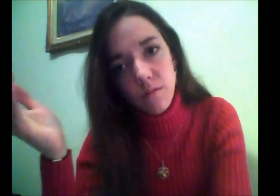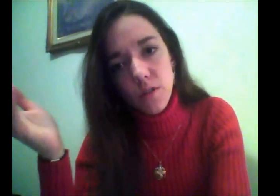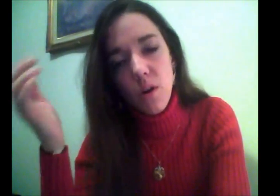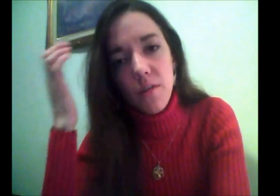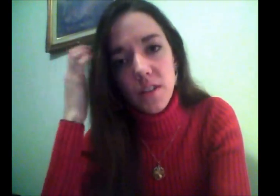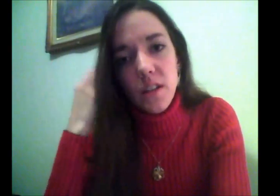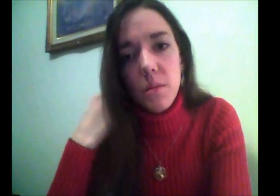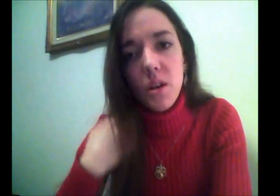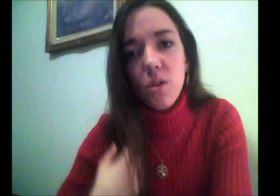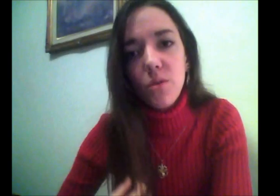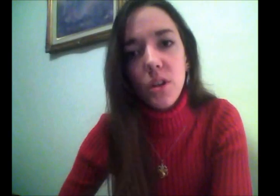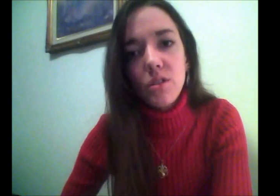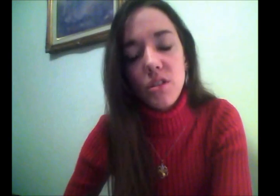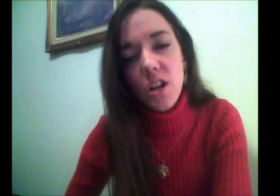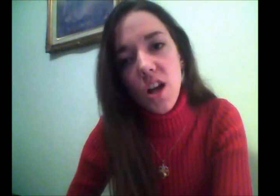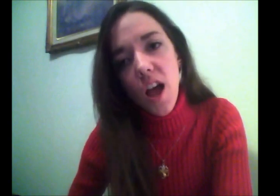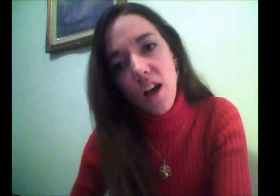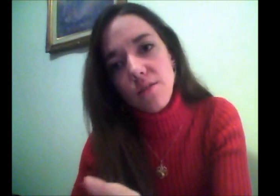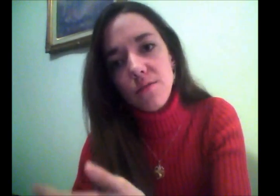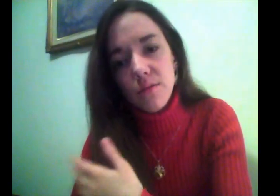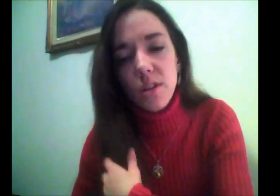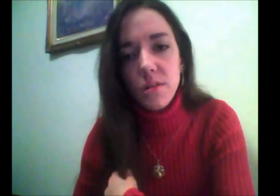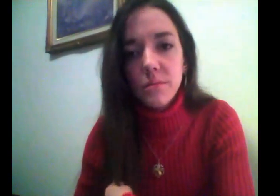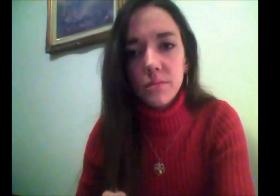So obviously in the medical field you're gonna have a